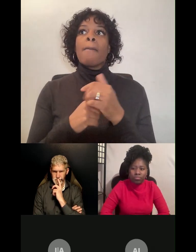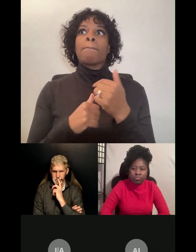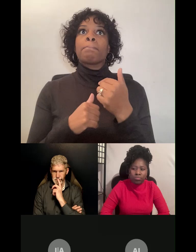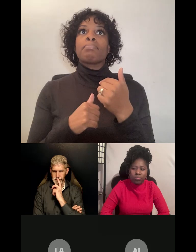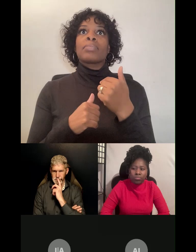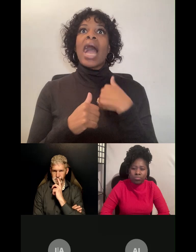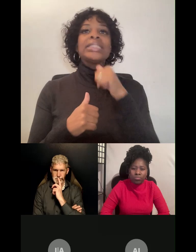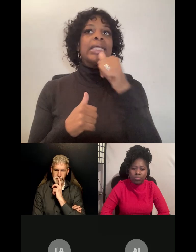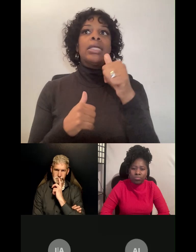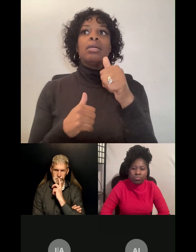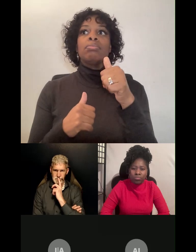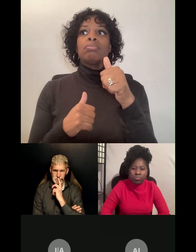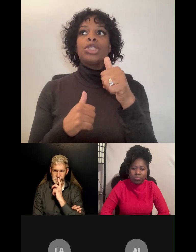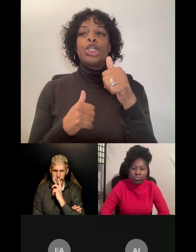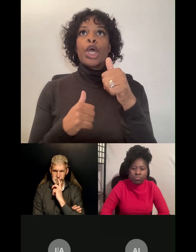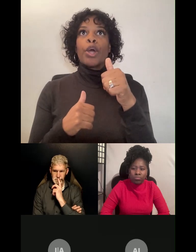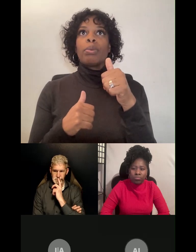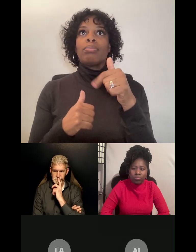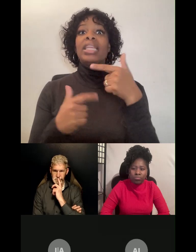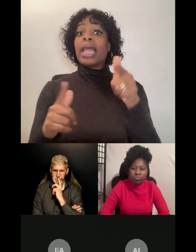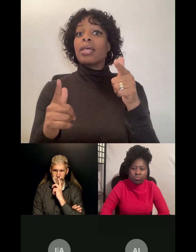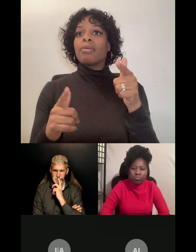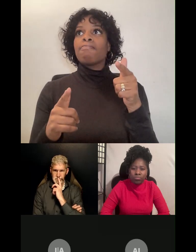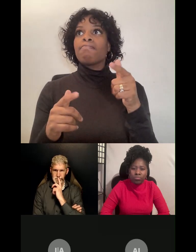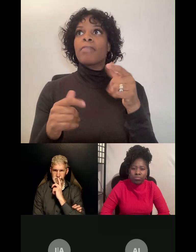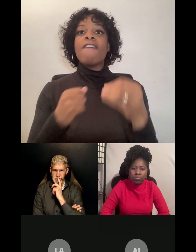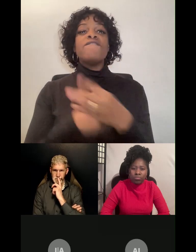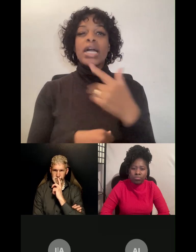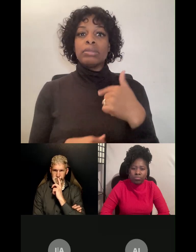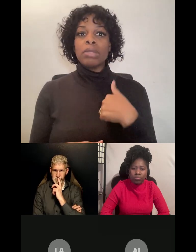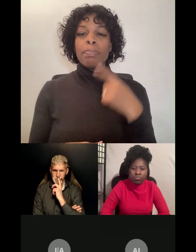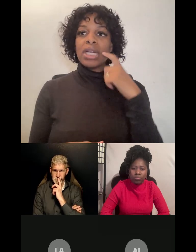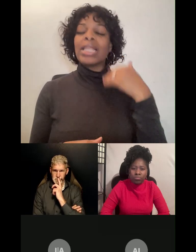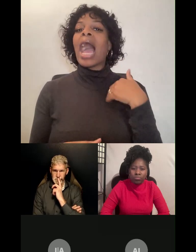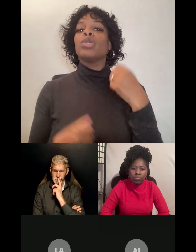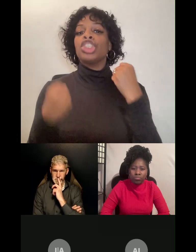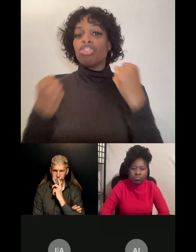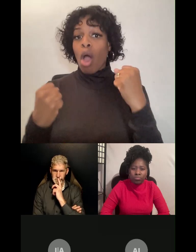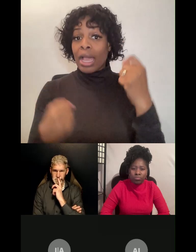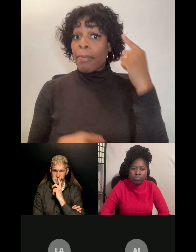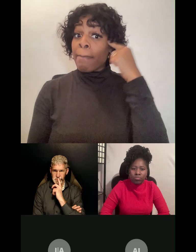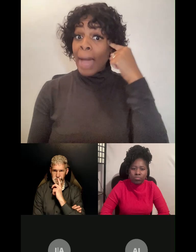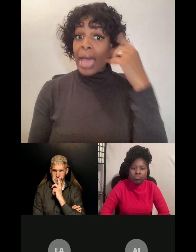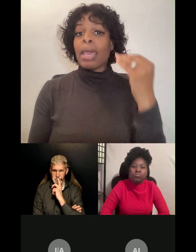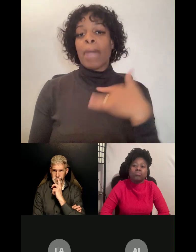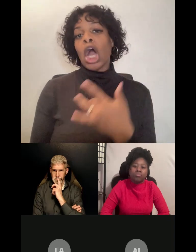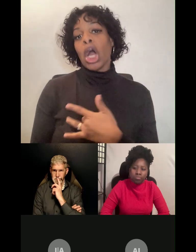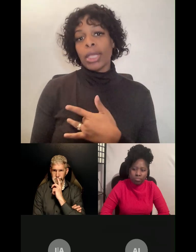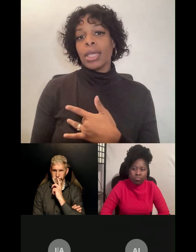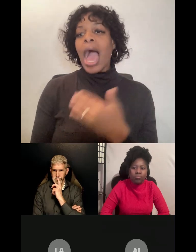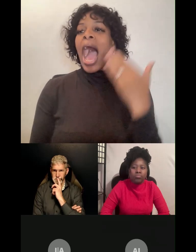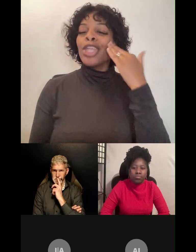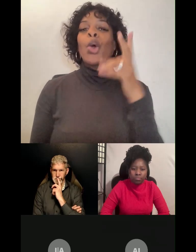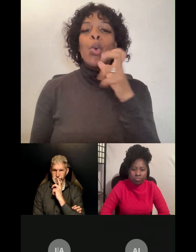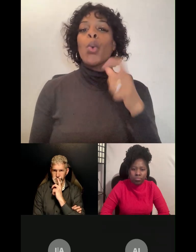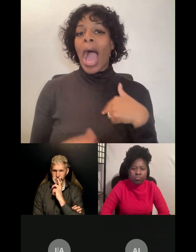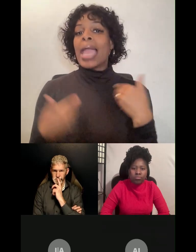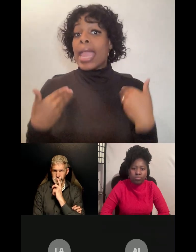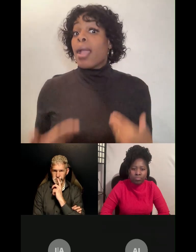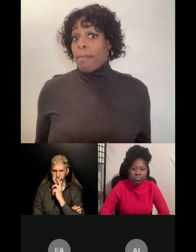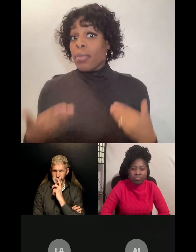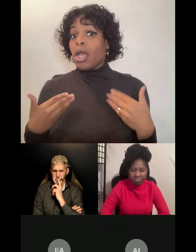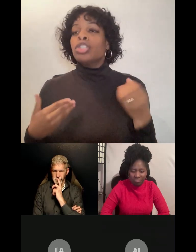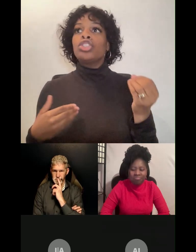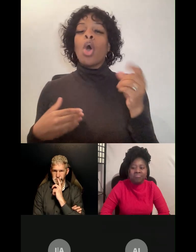and I didn't let it affect me because I was strong in my mind and my heart. I know who